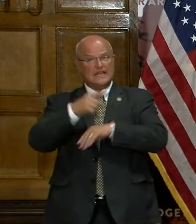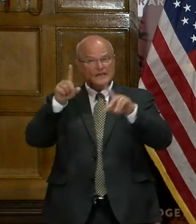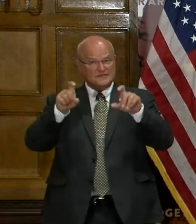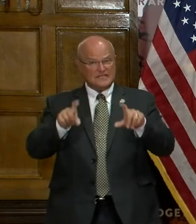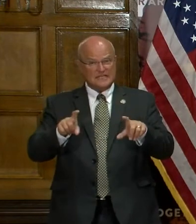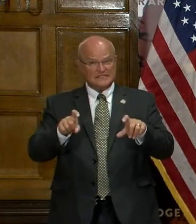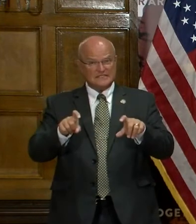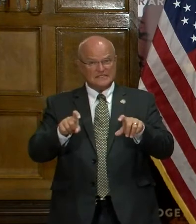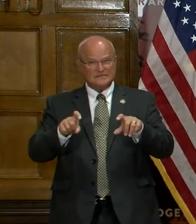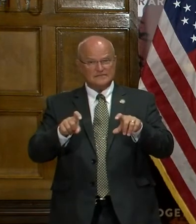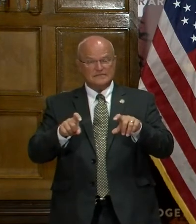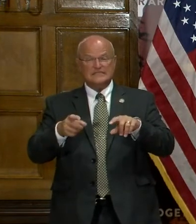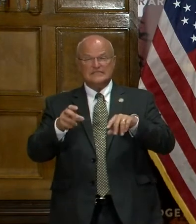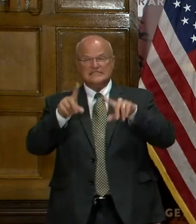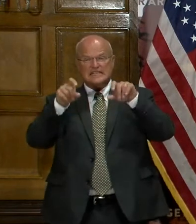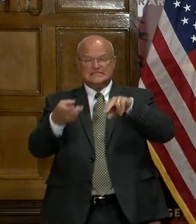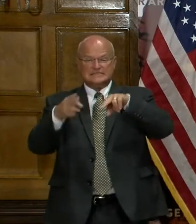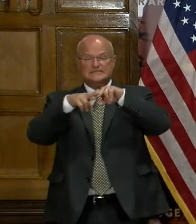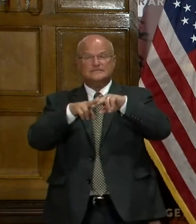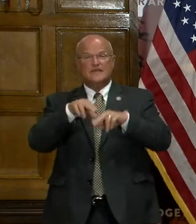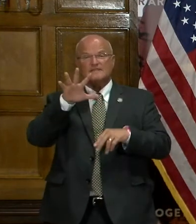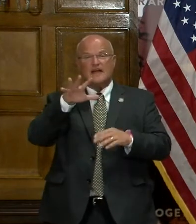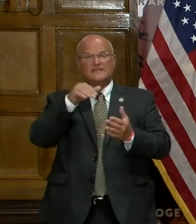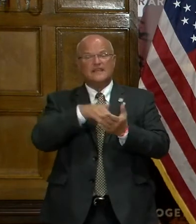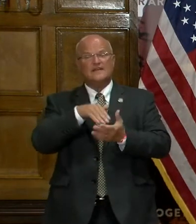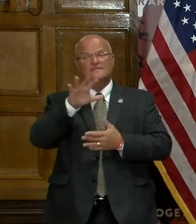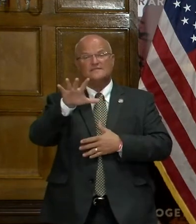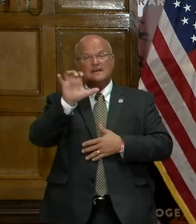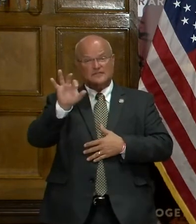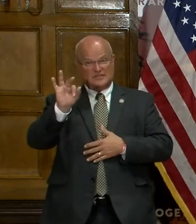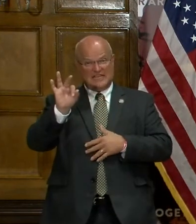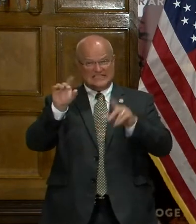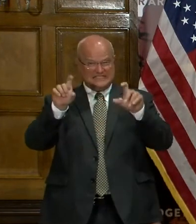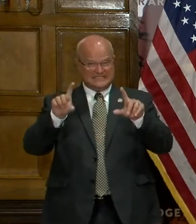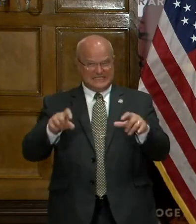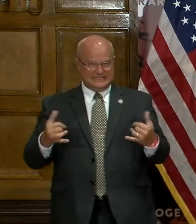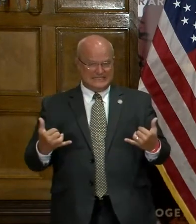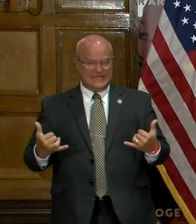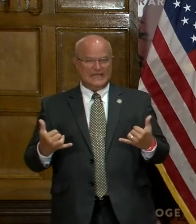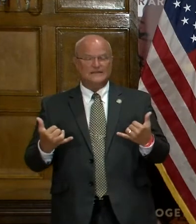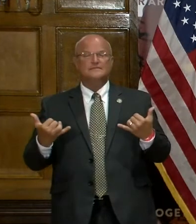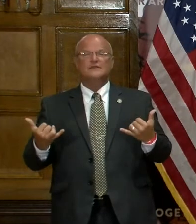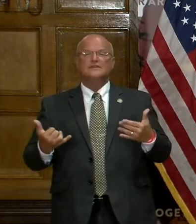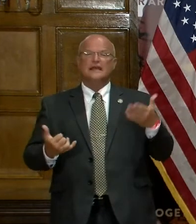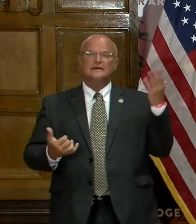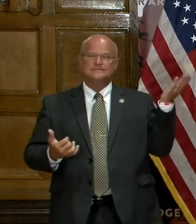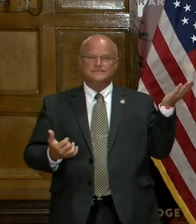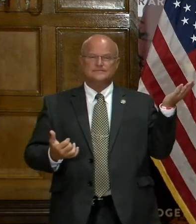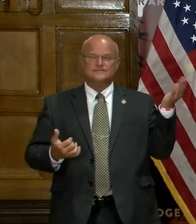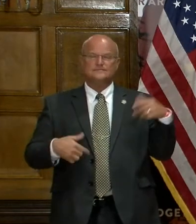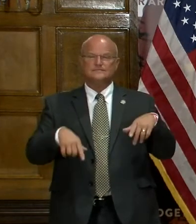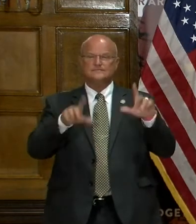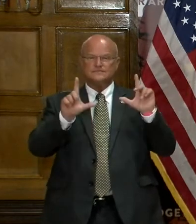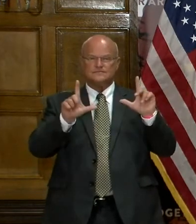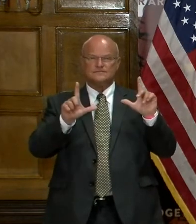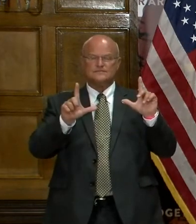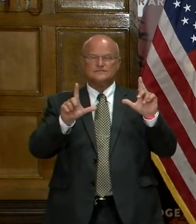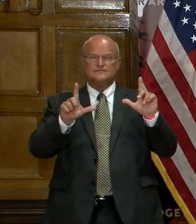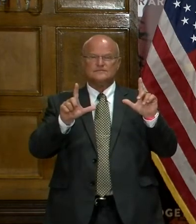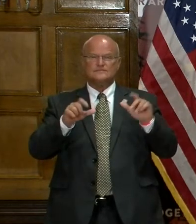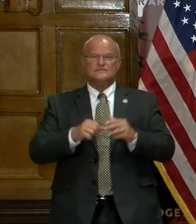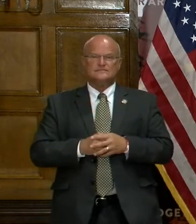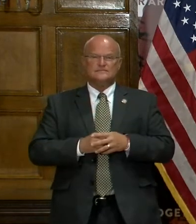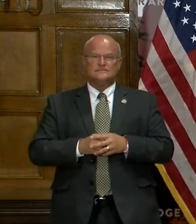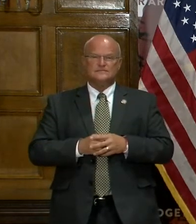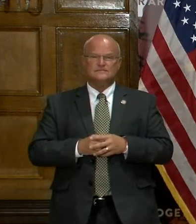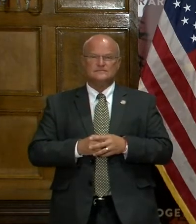That's up from yesterday. So that's 5,519 testing. With that, let me take it through our graphs